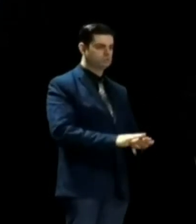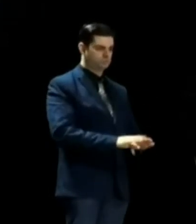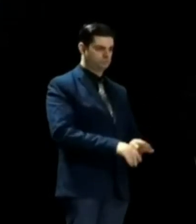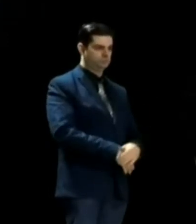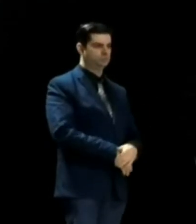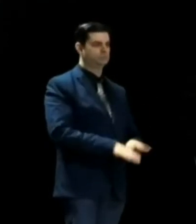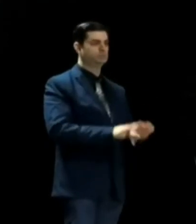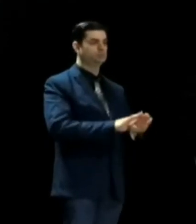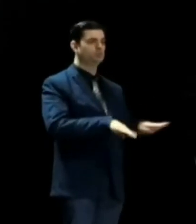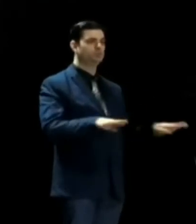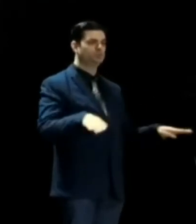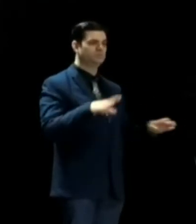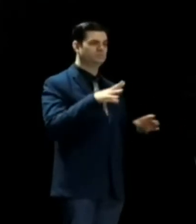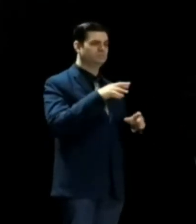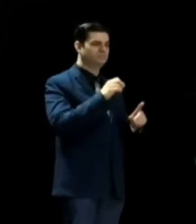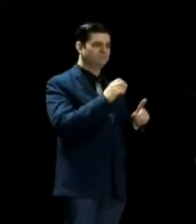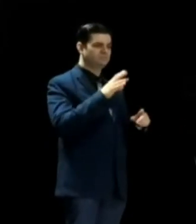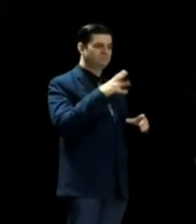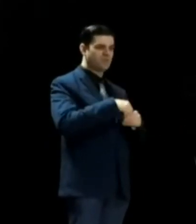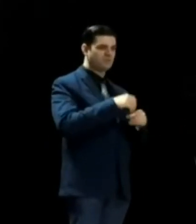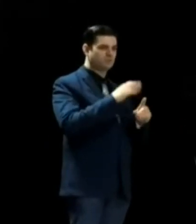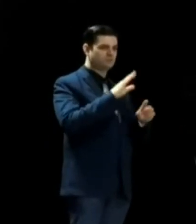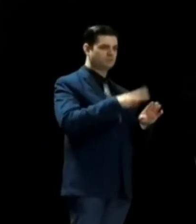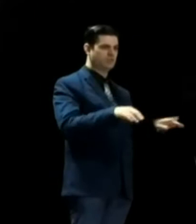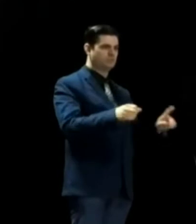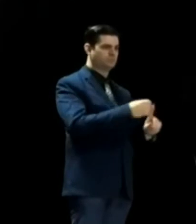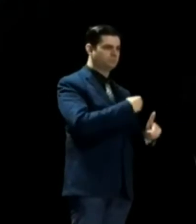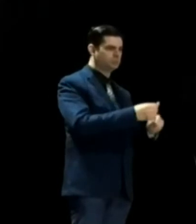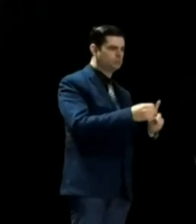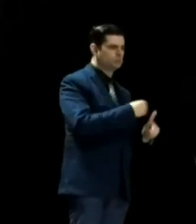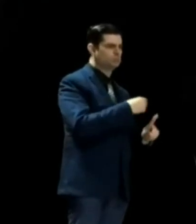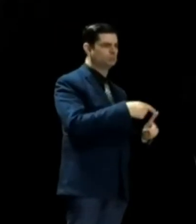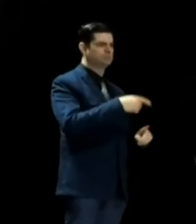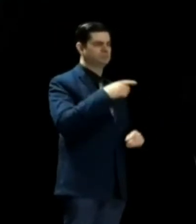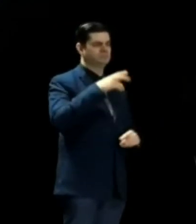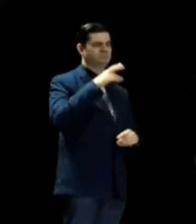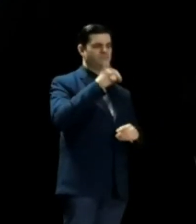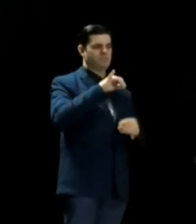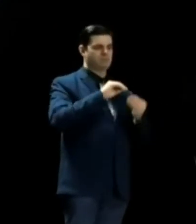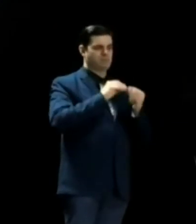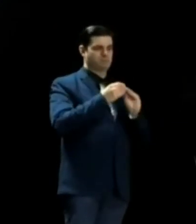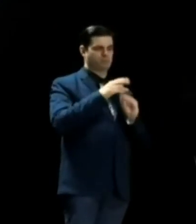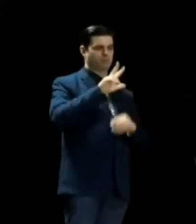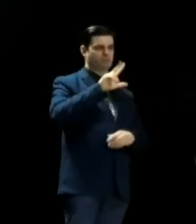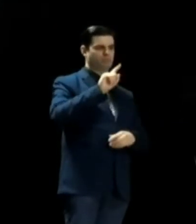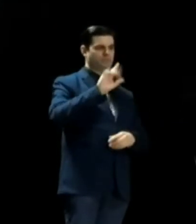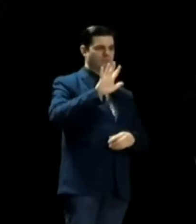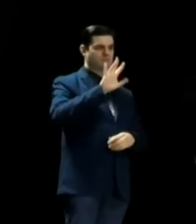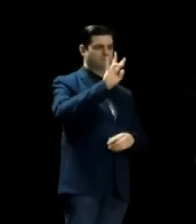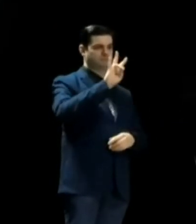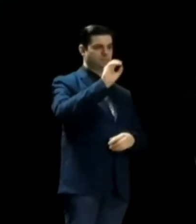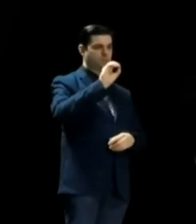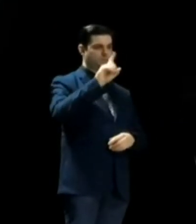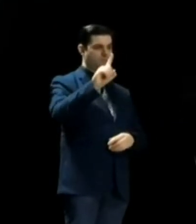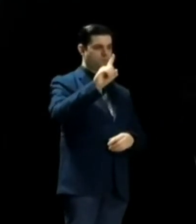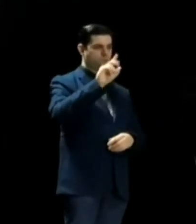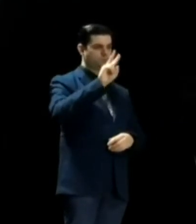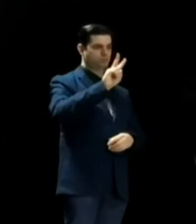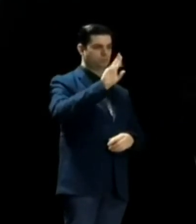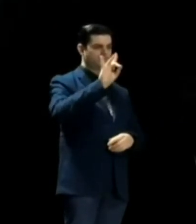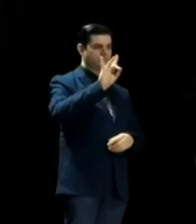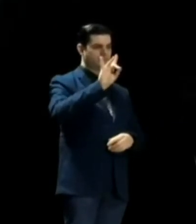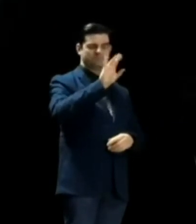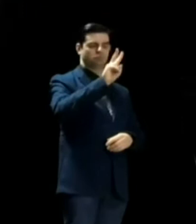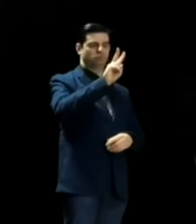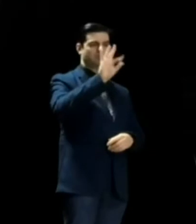800-342-3720. Again, McMahon Ryan Child Advocacy Site is here in Central New York. They're not really, that's not where you essentially report the abuse, but they can